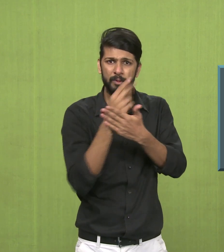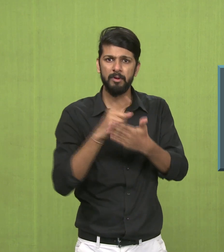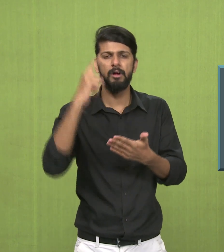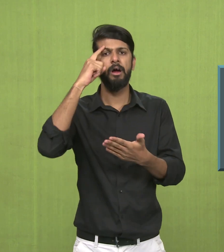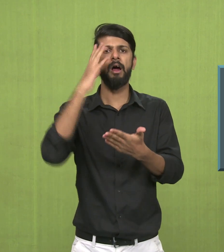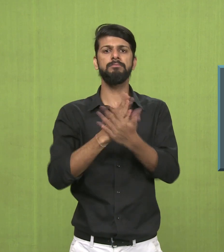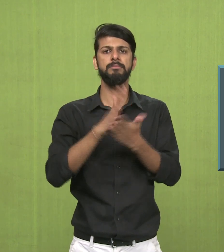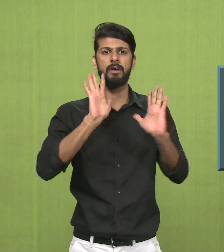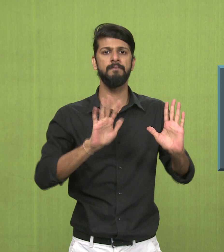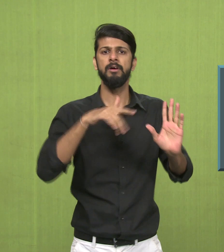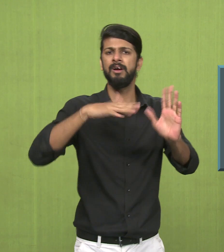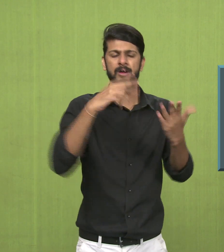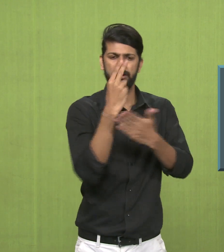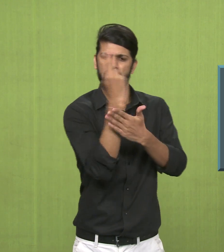sadness, sorrow